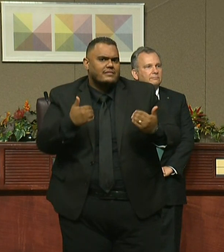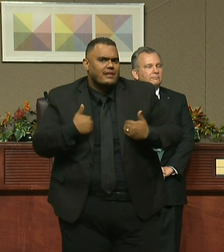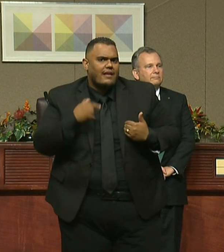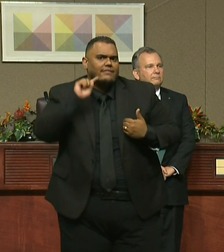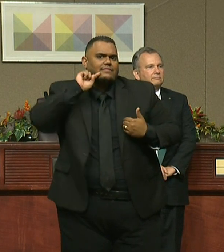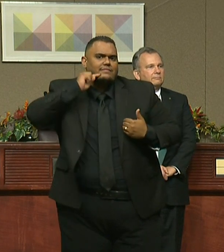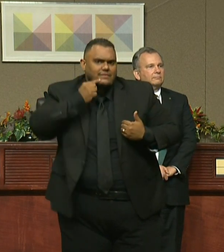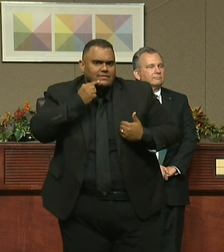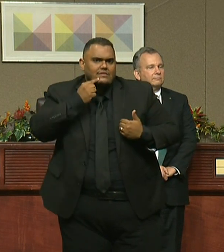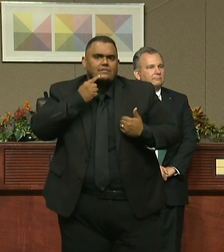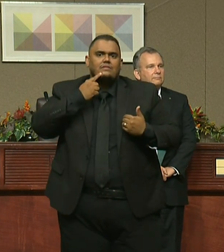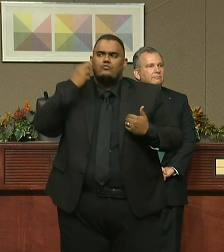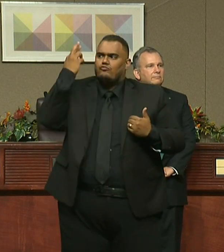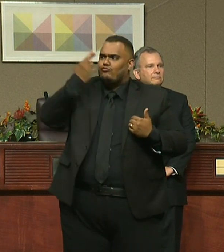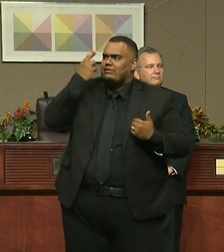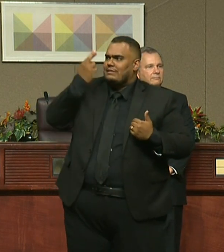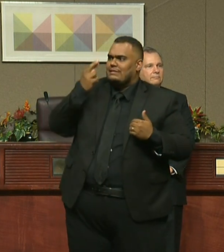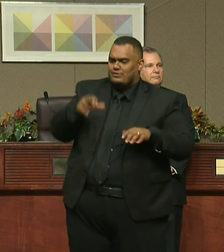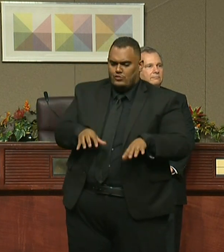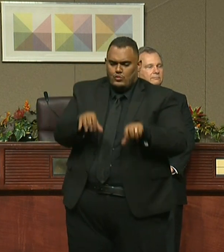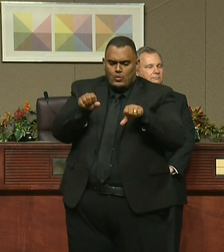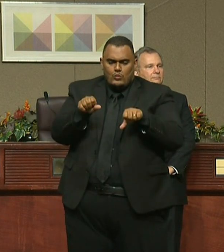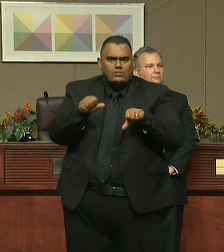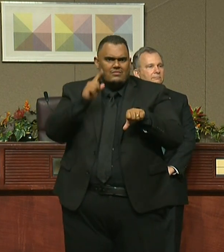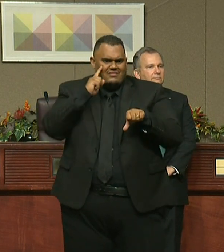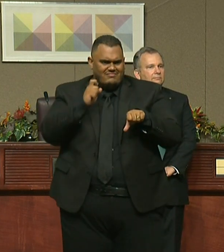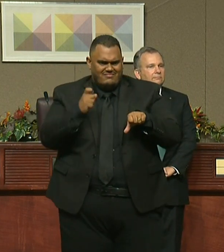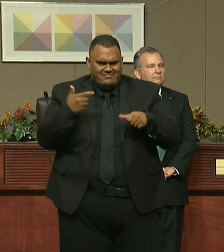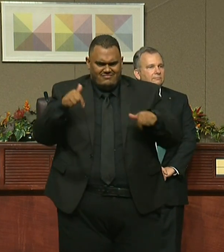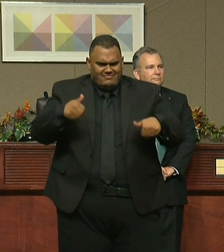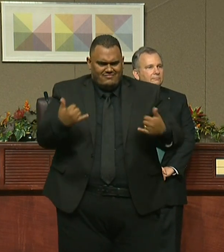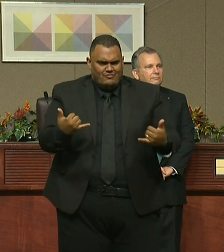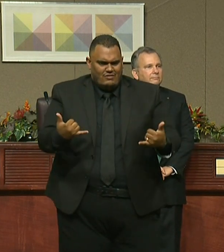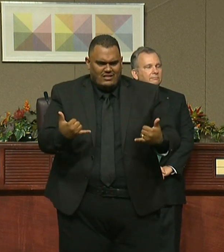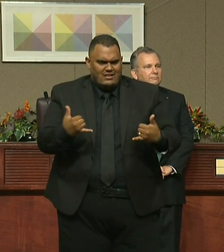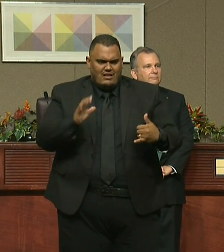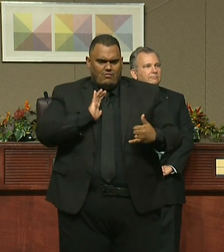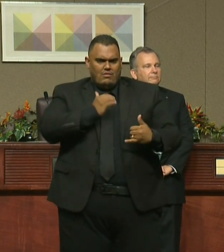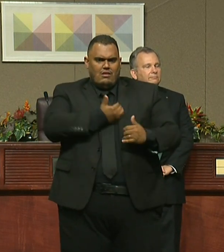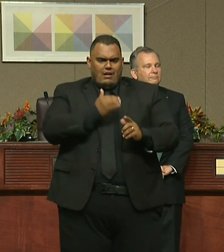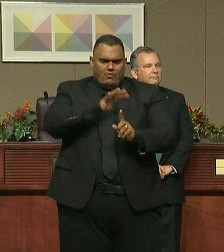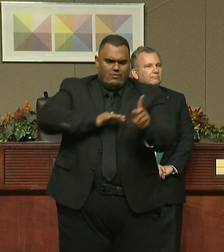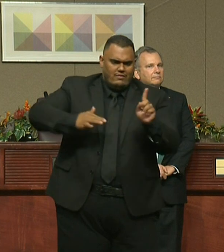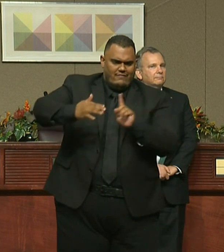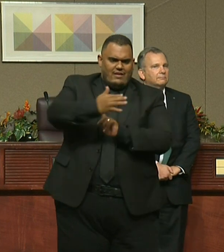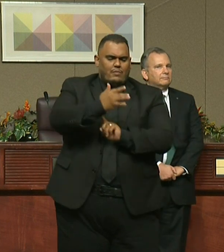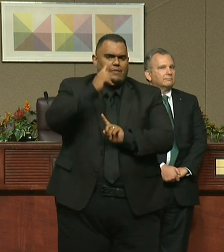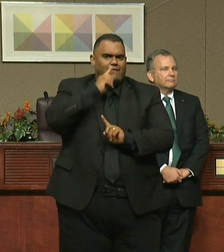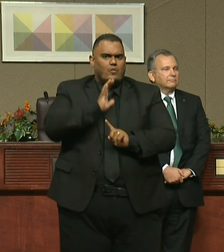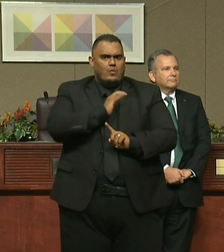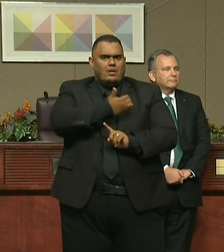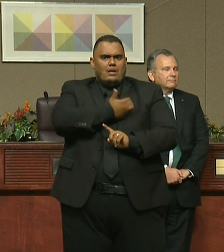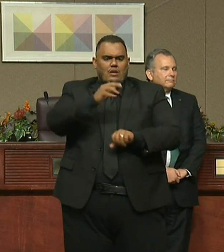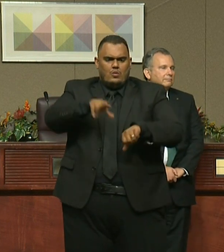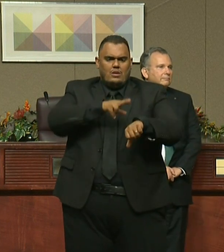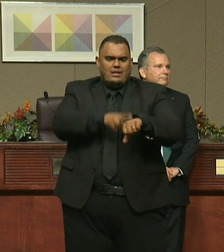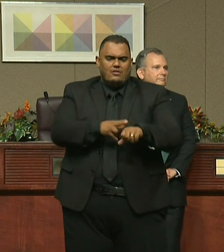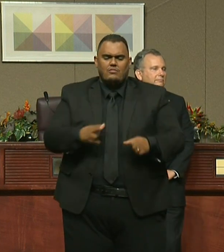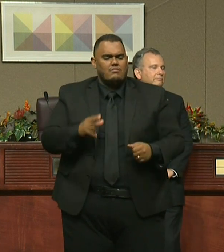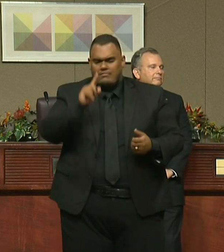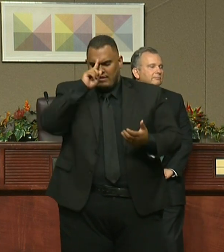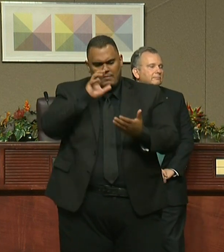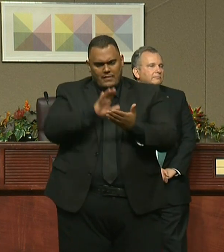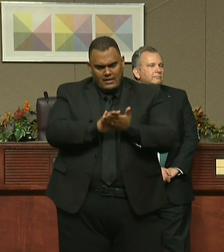especially in the current environment that we find ourselves in as a nation. Okay, I believe that the convention